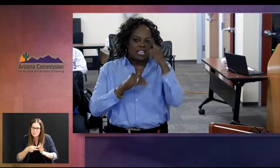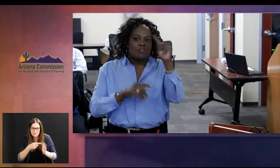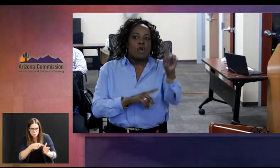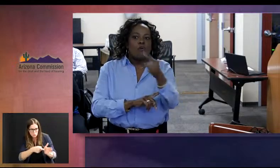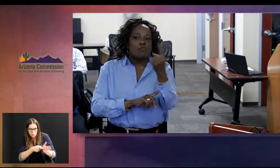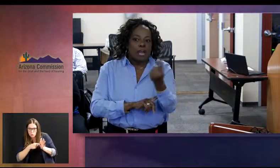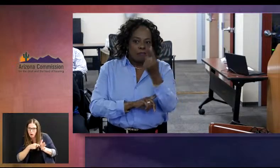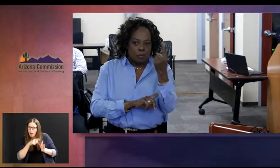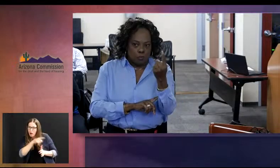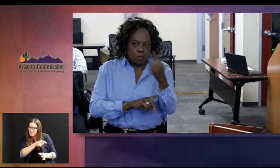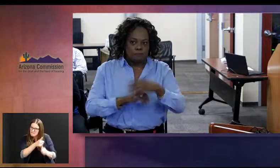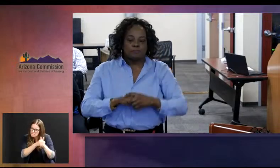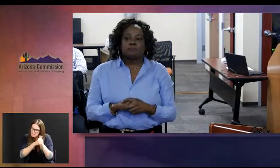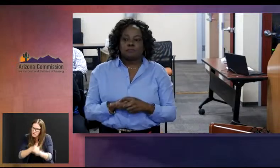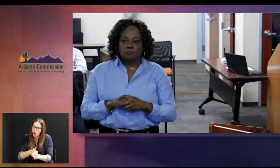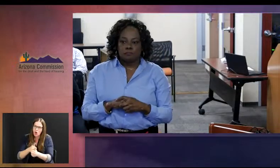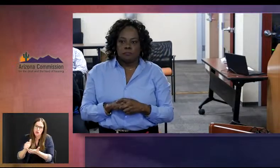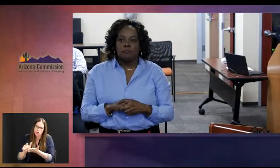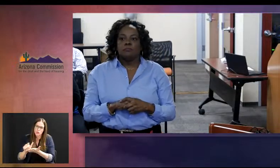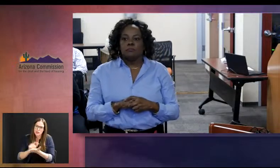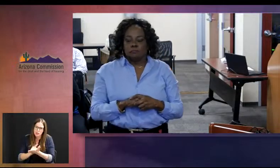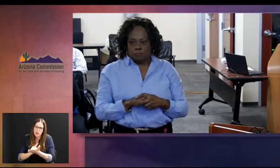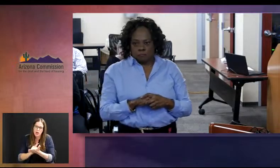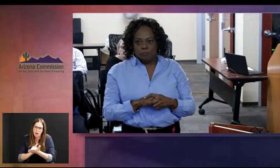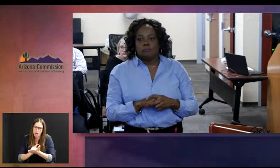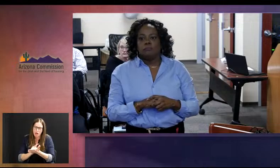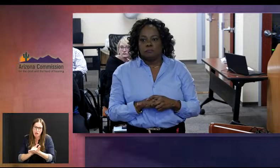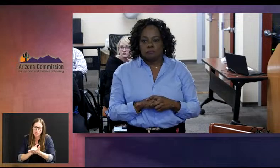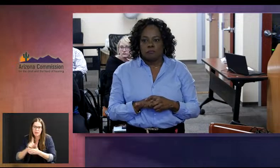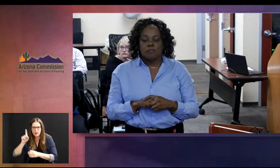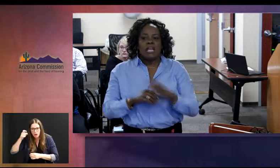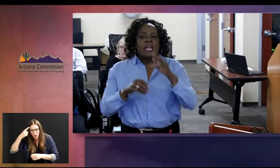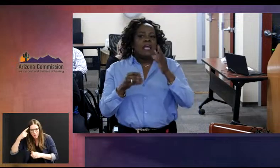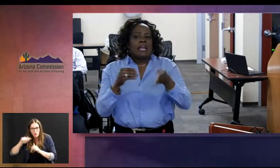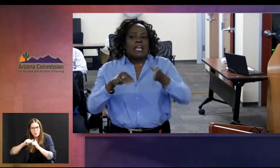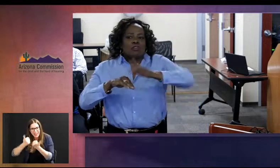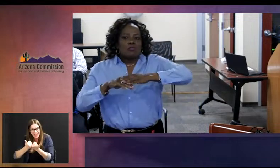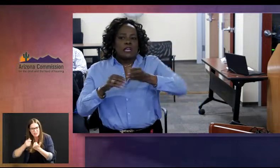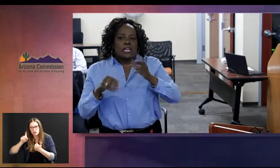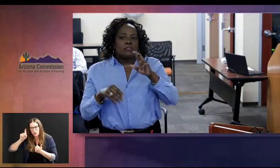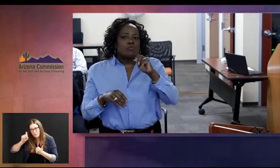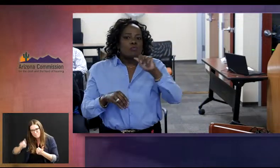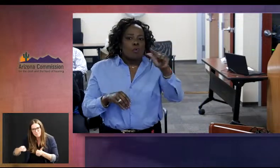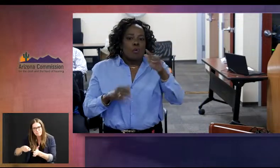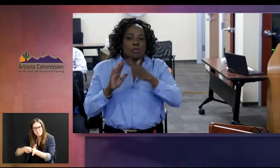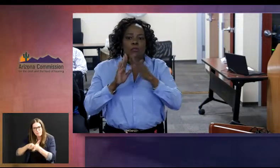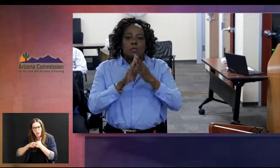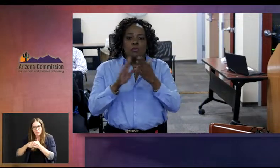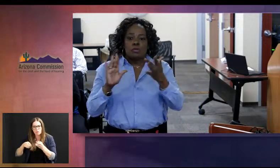that government agencies provide access to everyone.